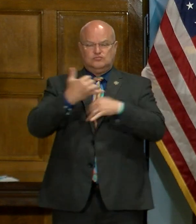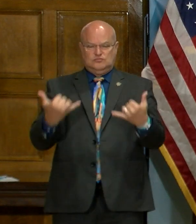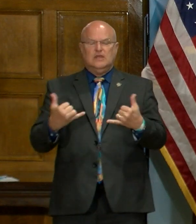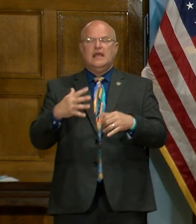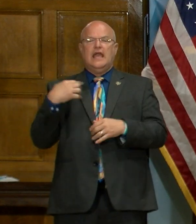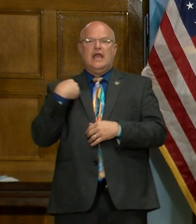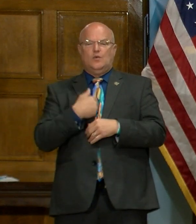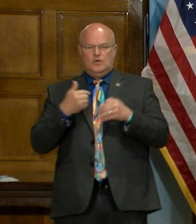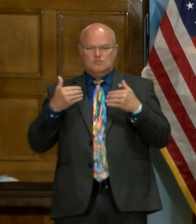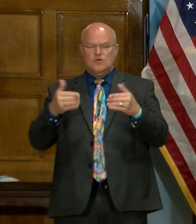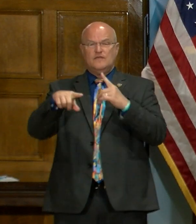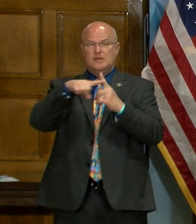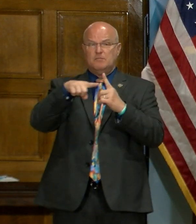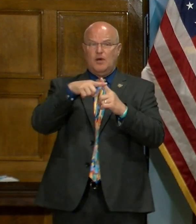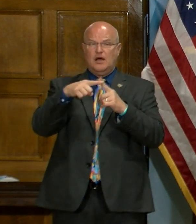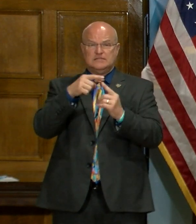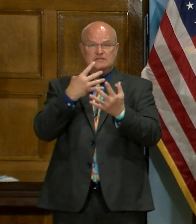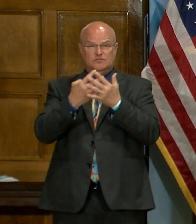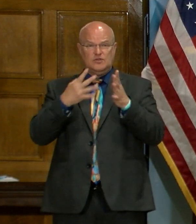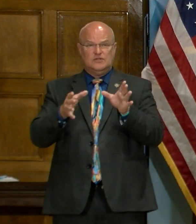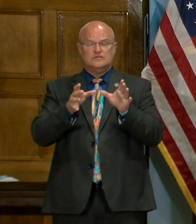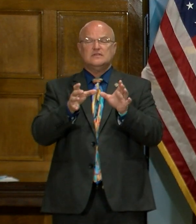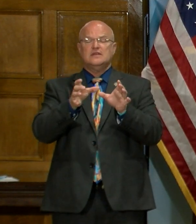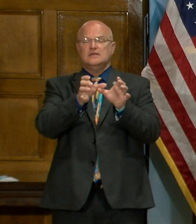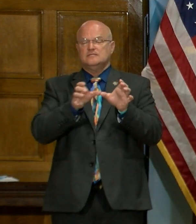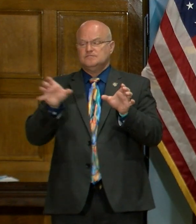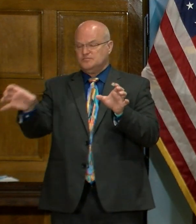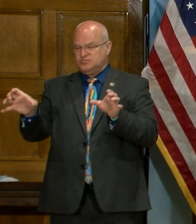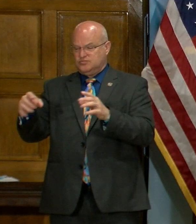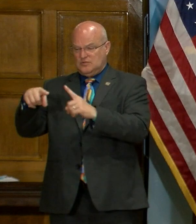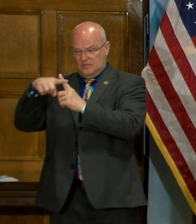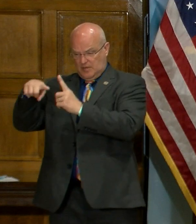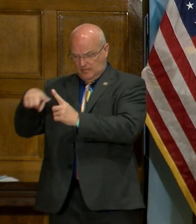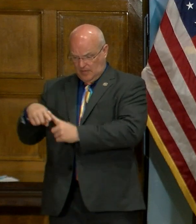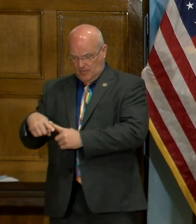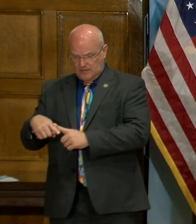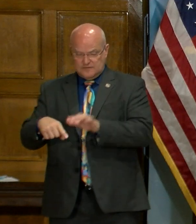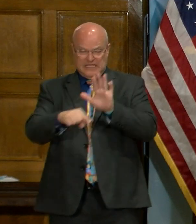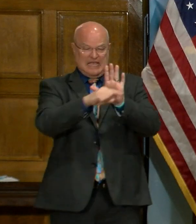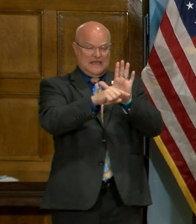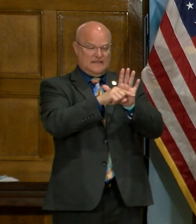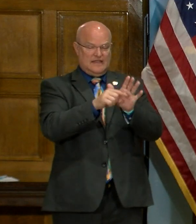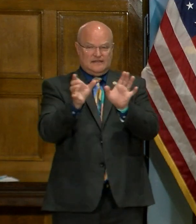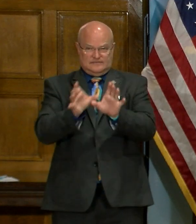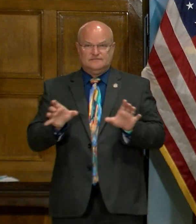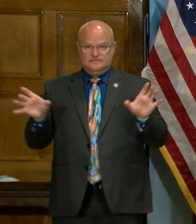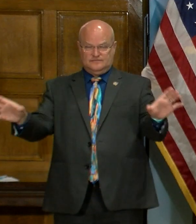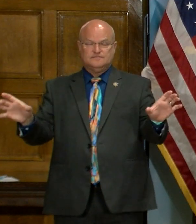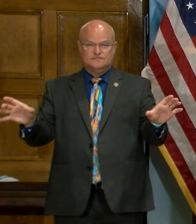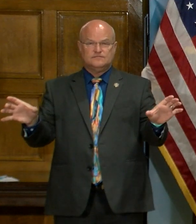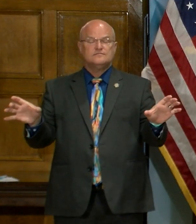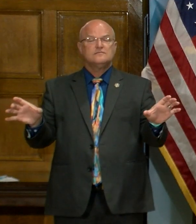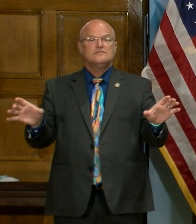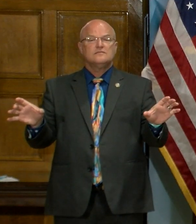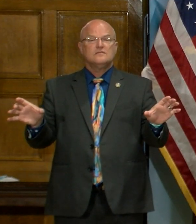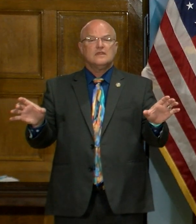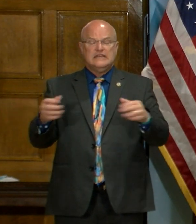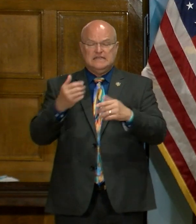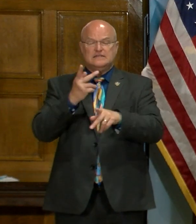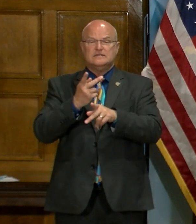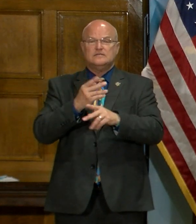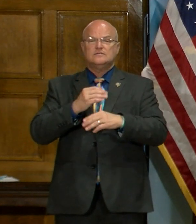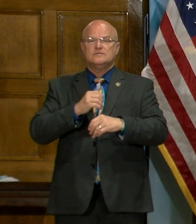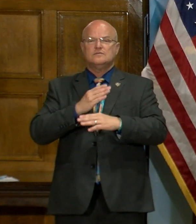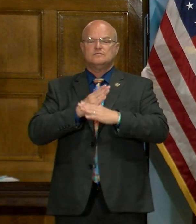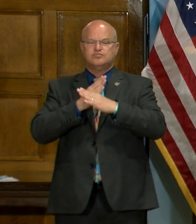we're moving the positive inmates in the barracks with the positive inmates and the negative inmates in the barracks with the negative inmates to keep